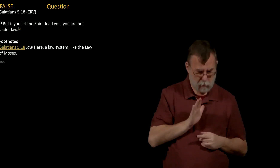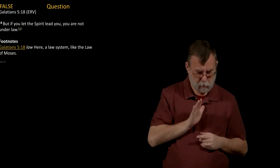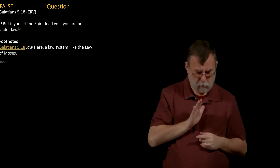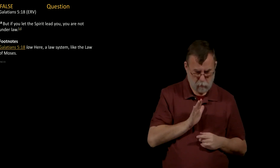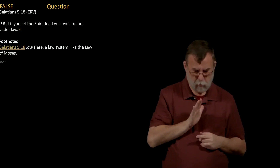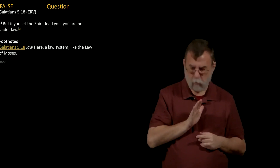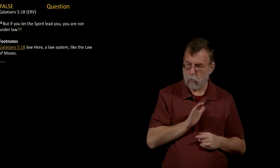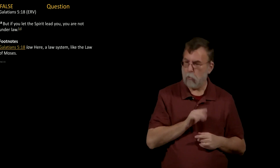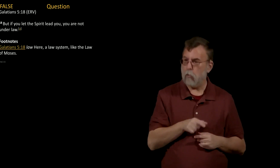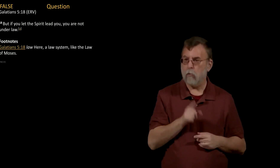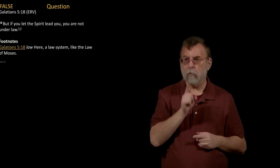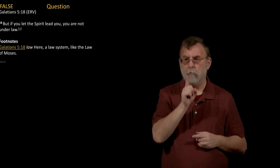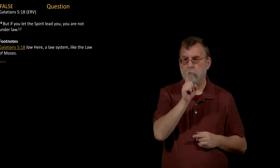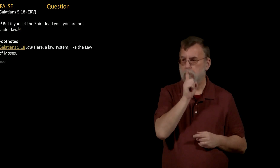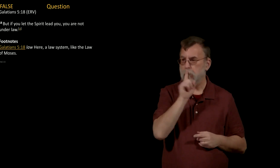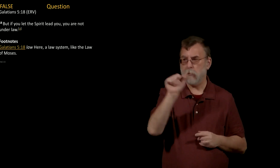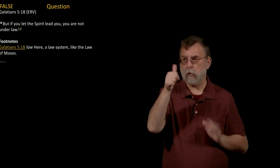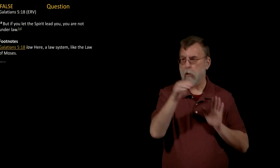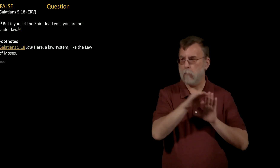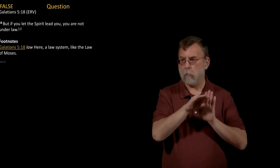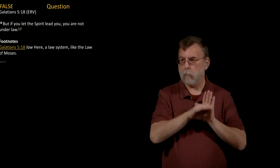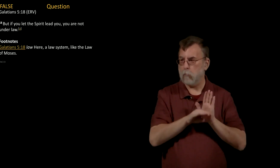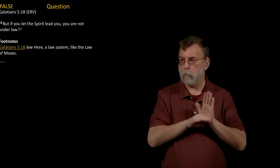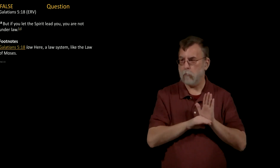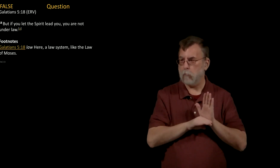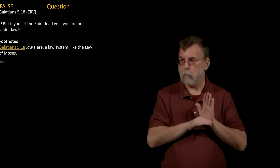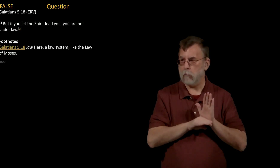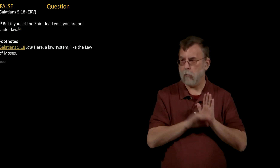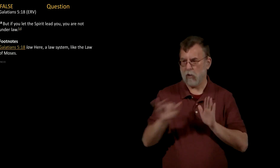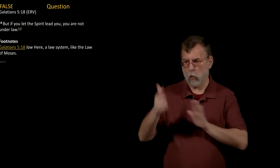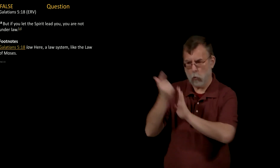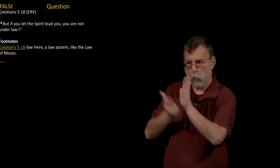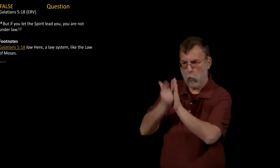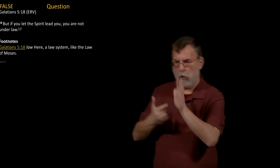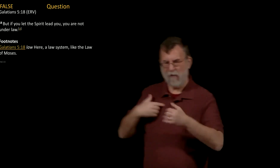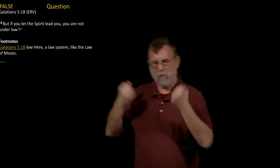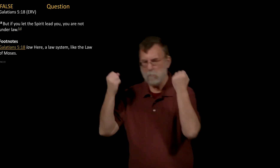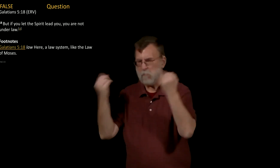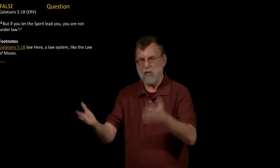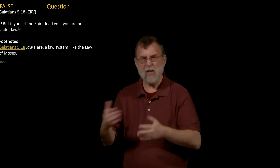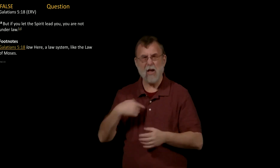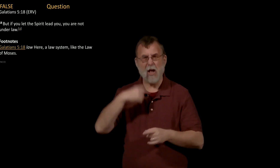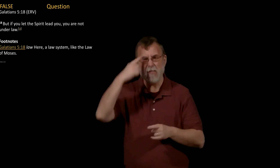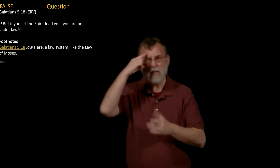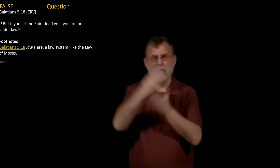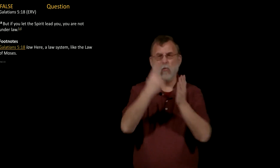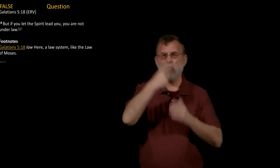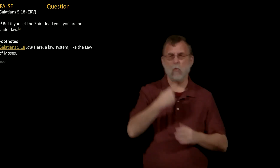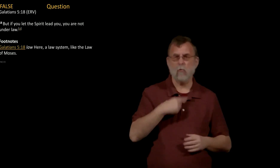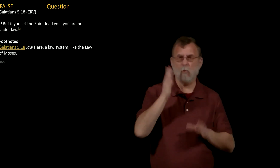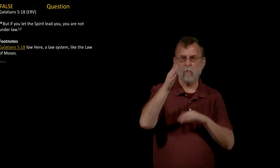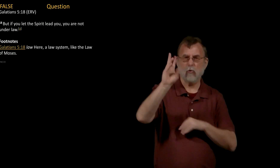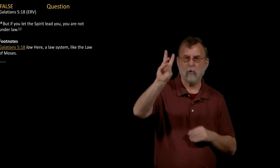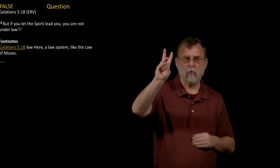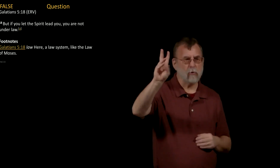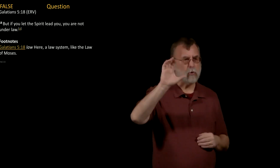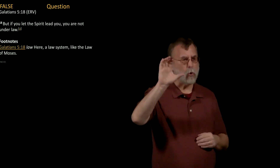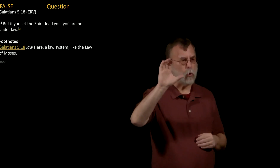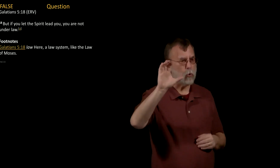that were given to Moses from God. Not the Ten Commandments. There are many laws. I